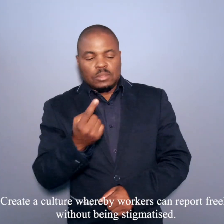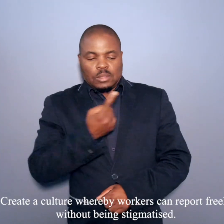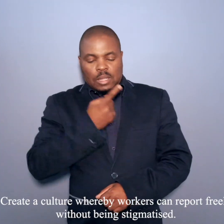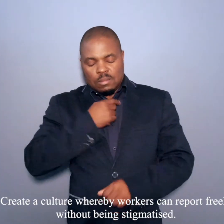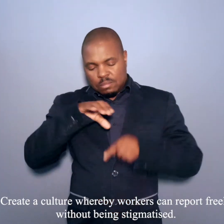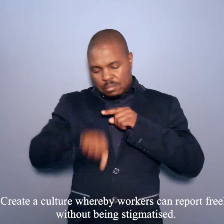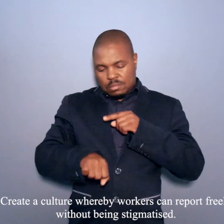COVID-19.